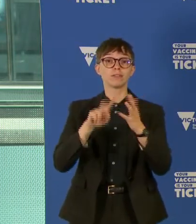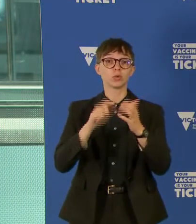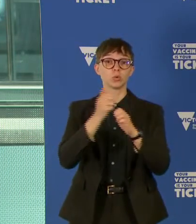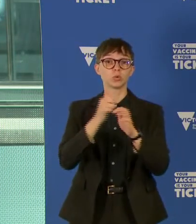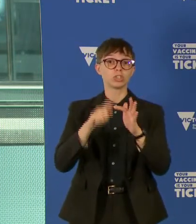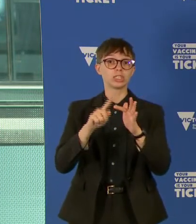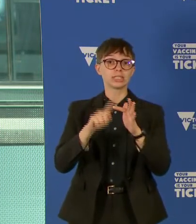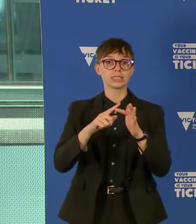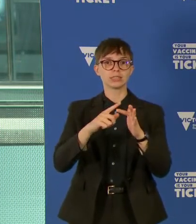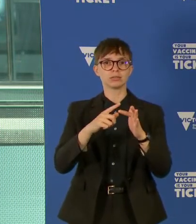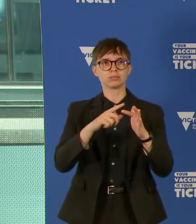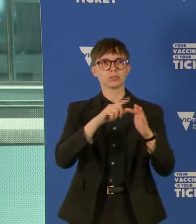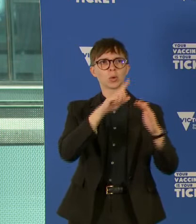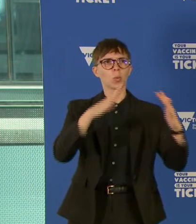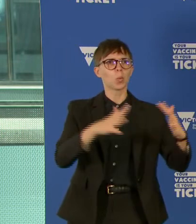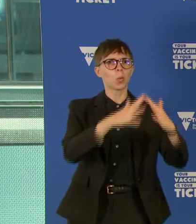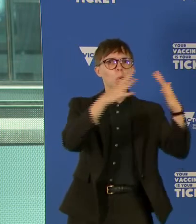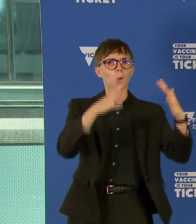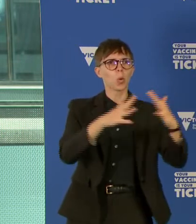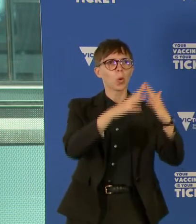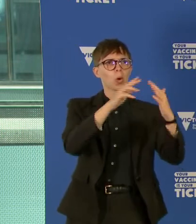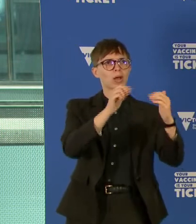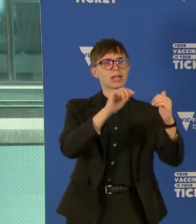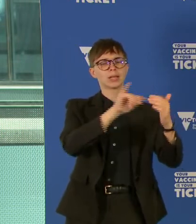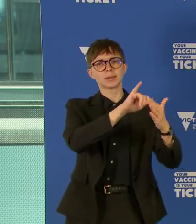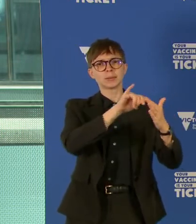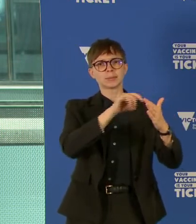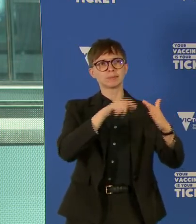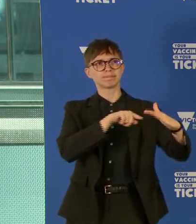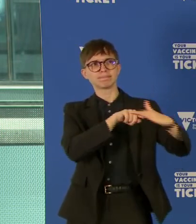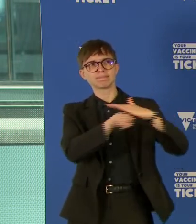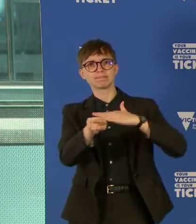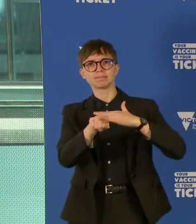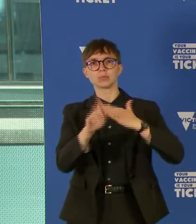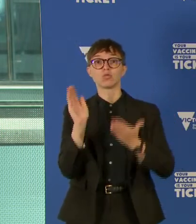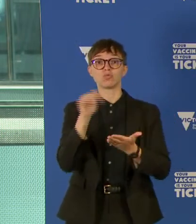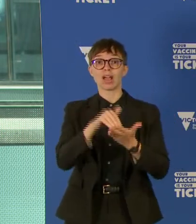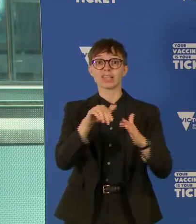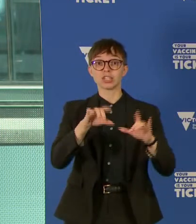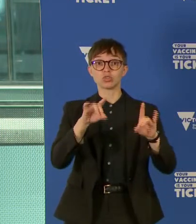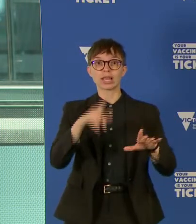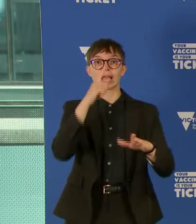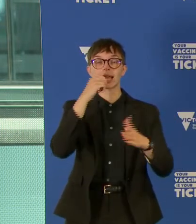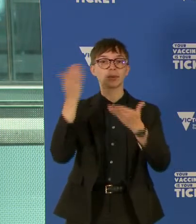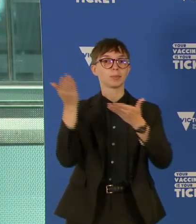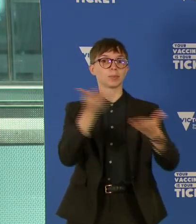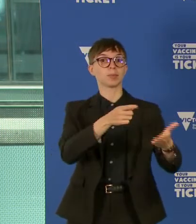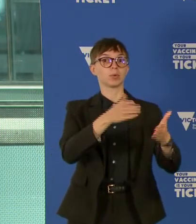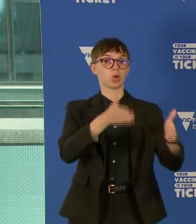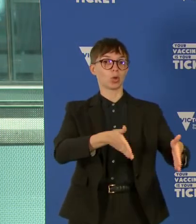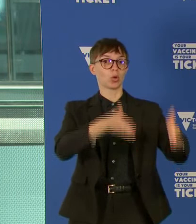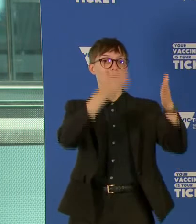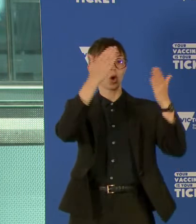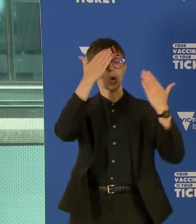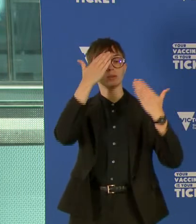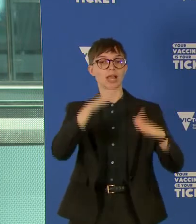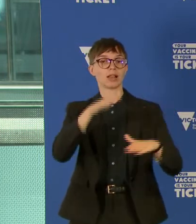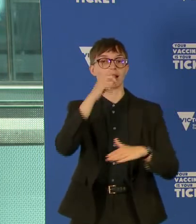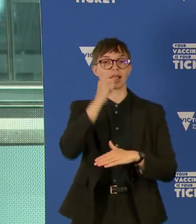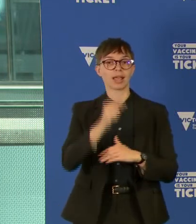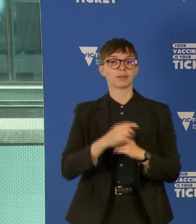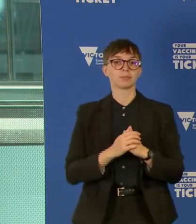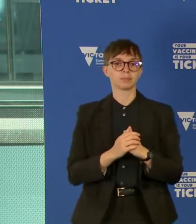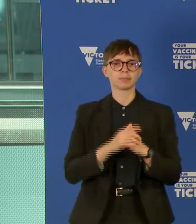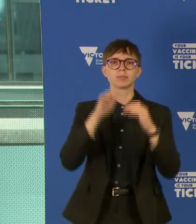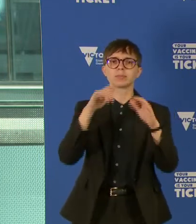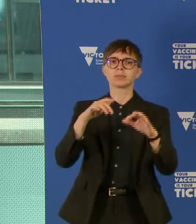I received was just above 100, not several hundred people at Mickleham at the moment. Do you think in the future it should be repurposed